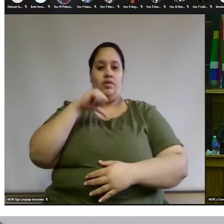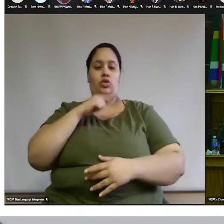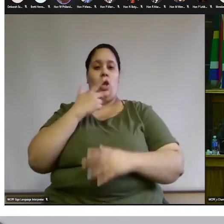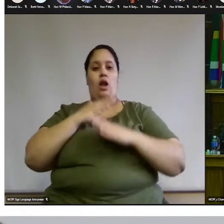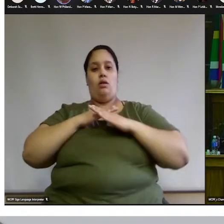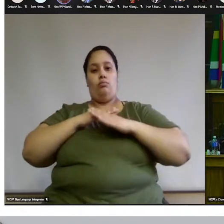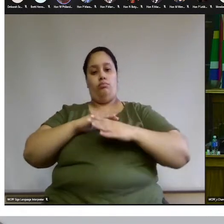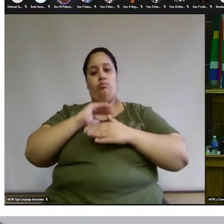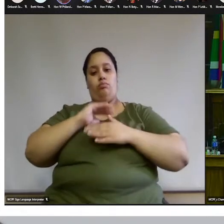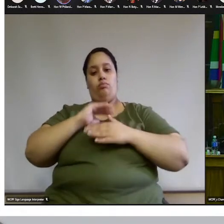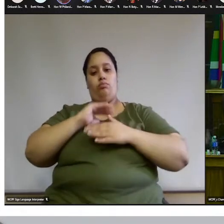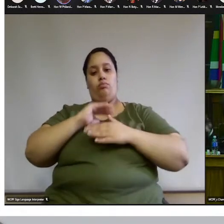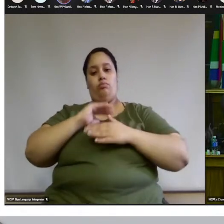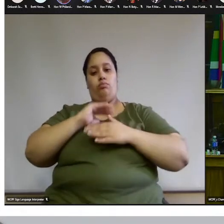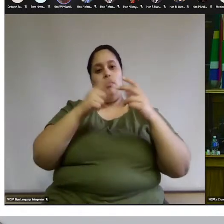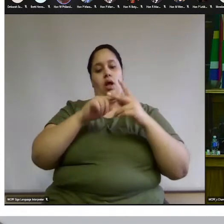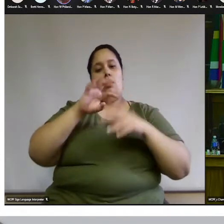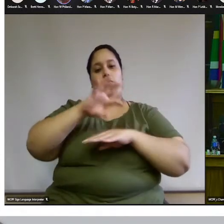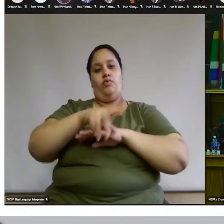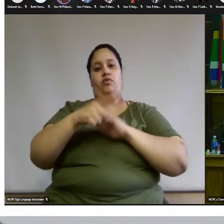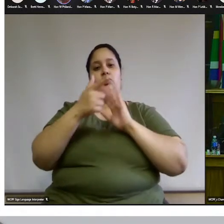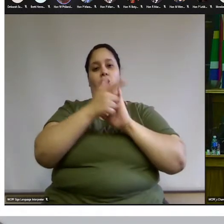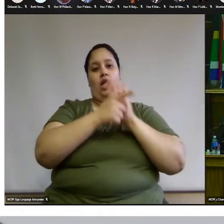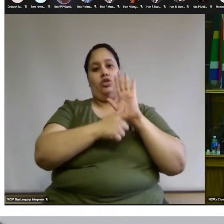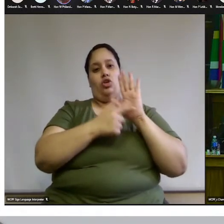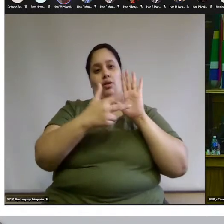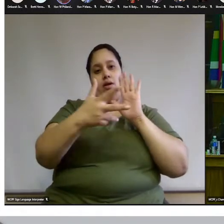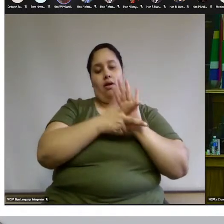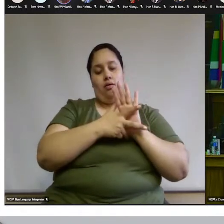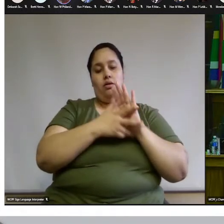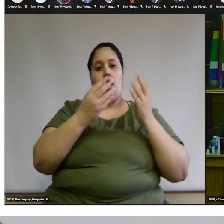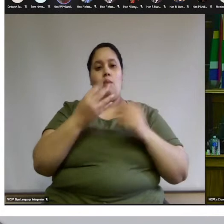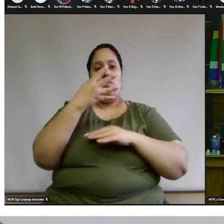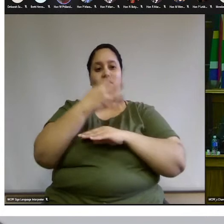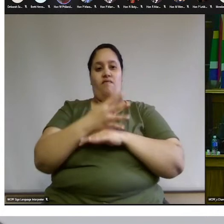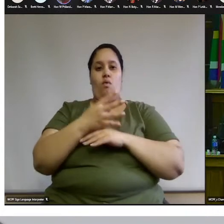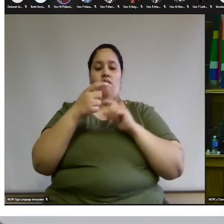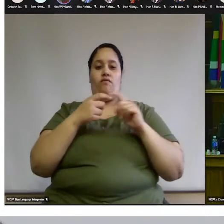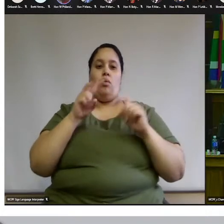of Parliaments and Provincial Legislatures Act, number